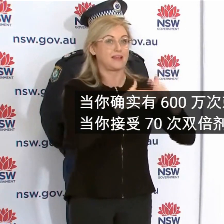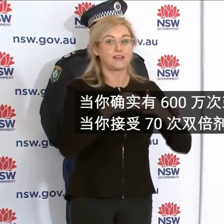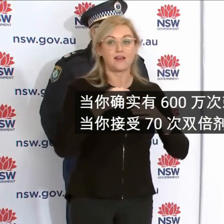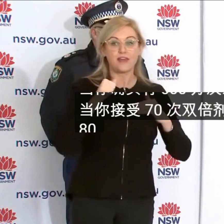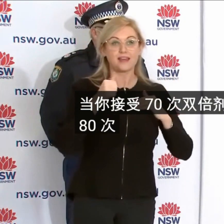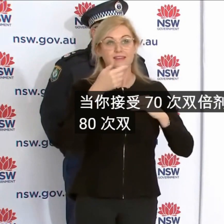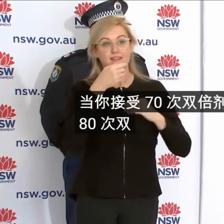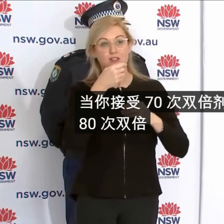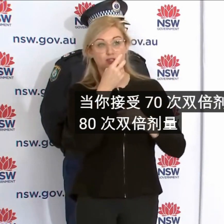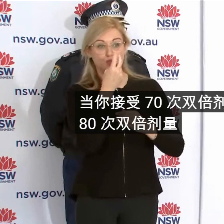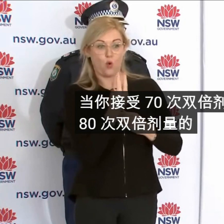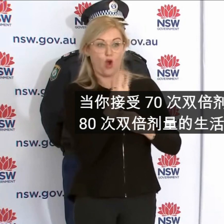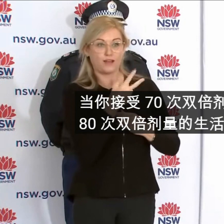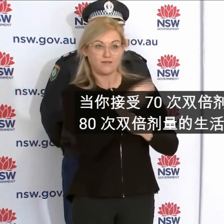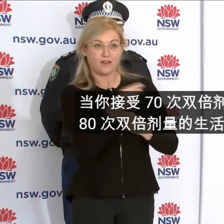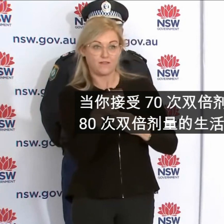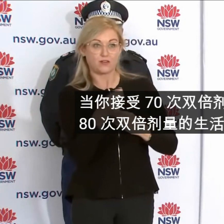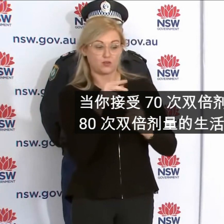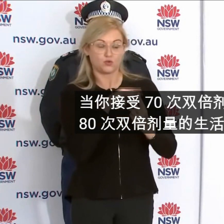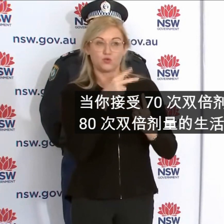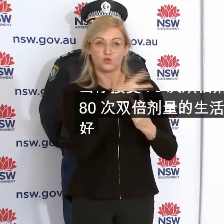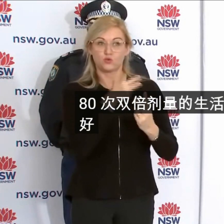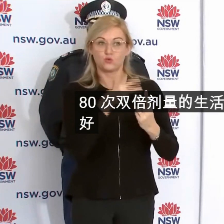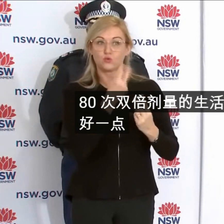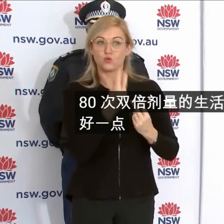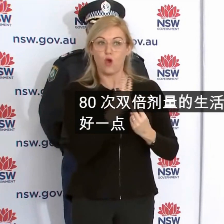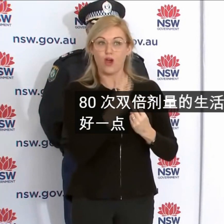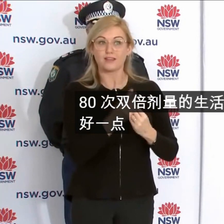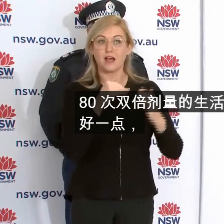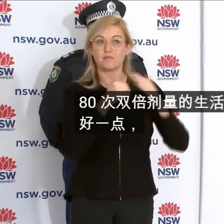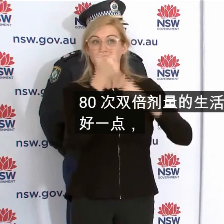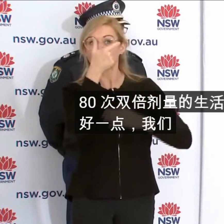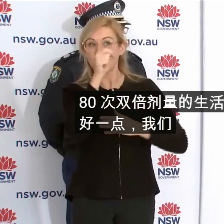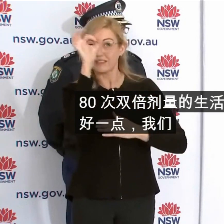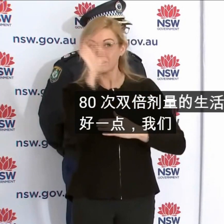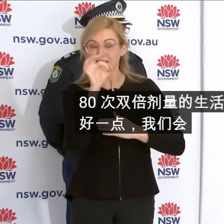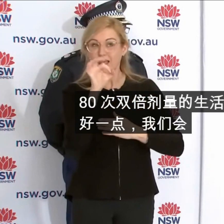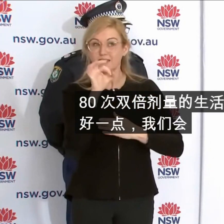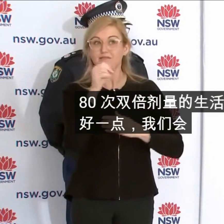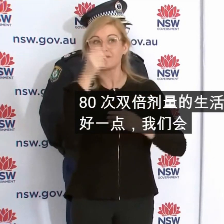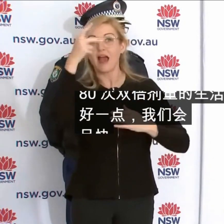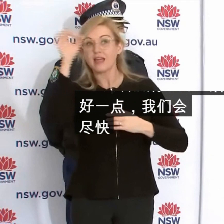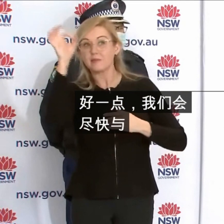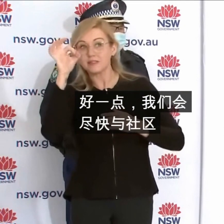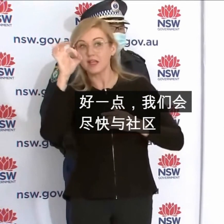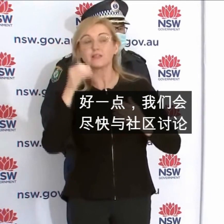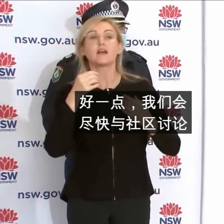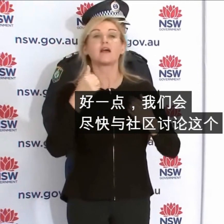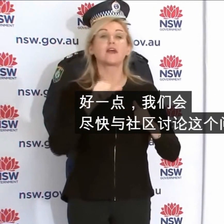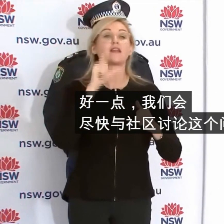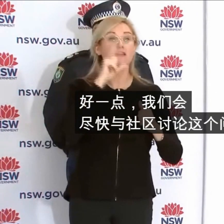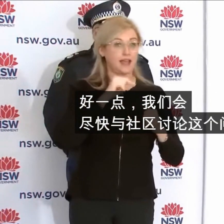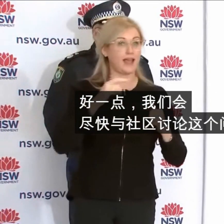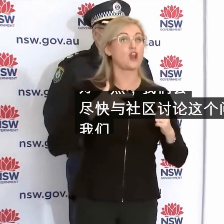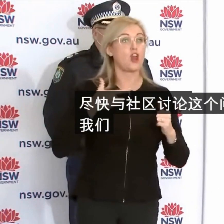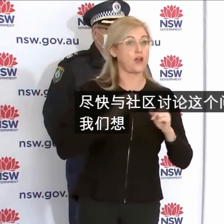double dose, the 80% double dose, life will feel and look a bit better. And as soon as we can, we'll talk to the community